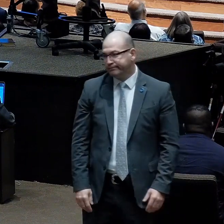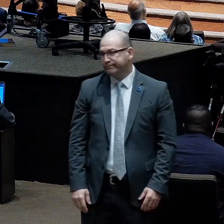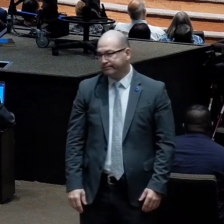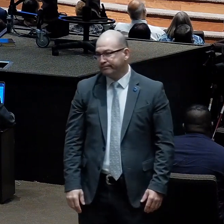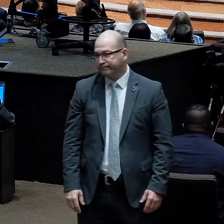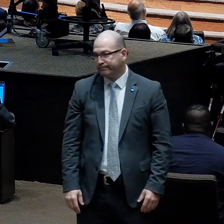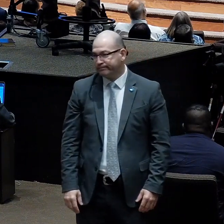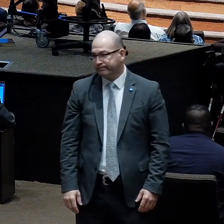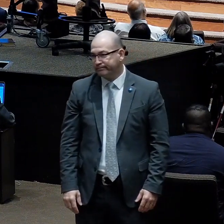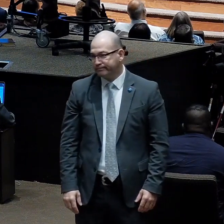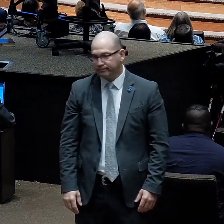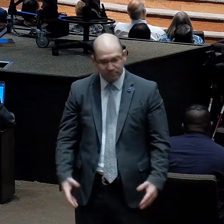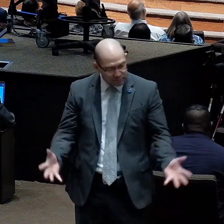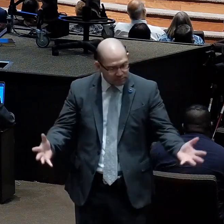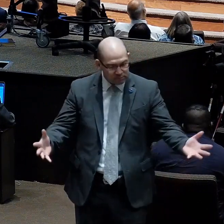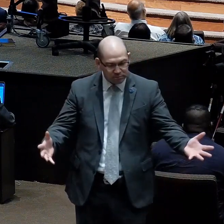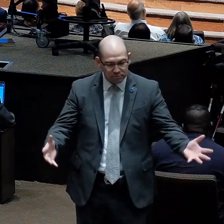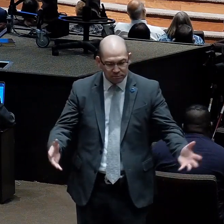Go ahead and march.